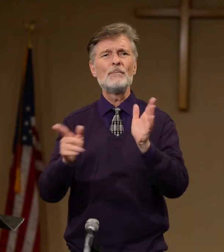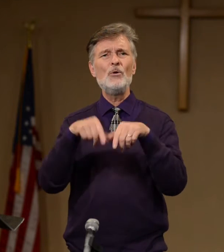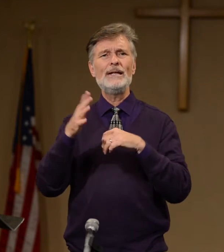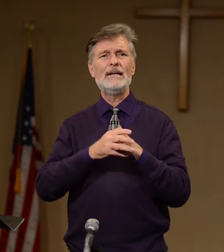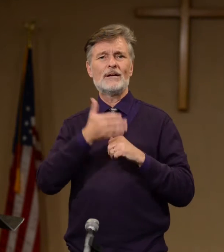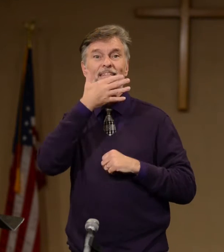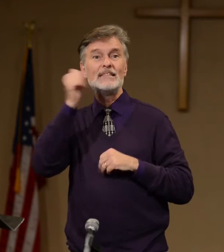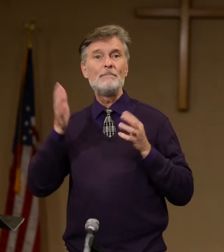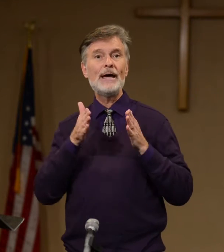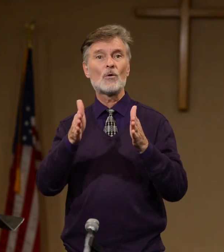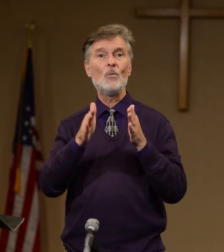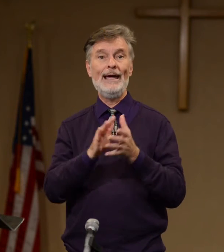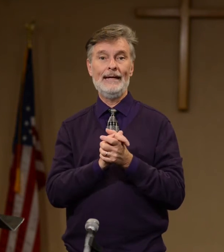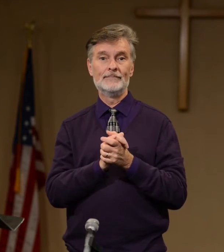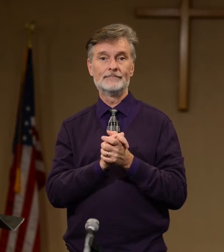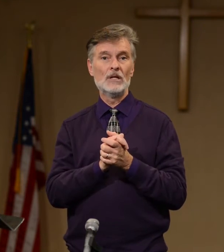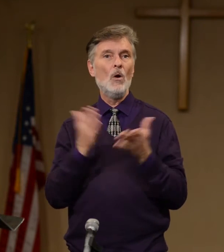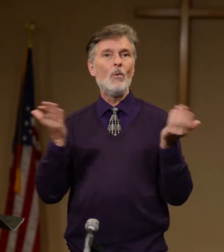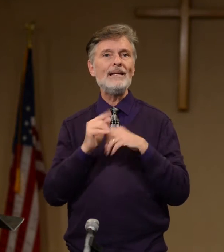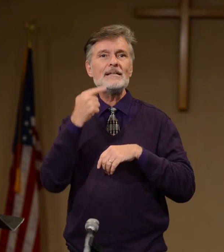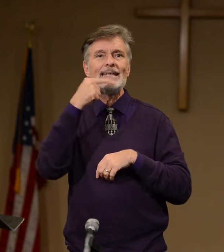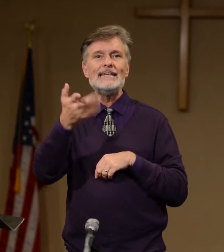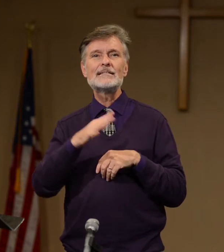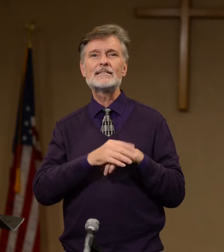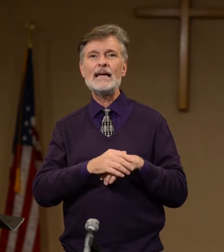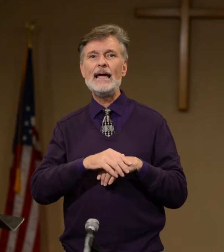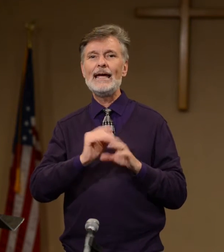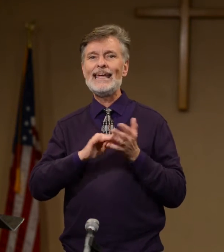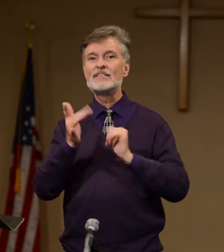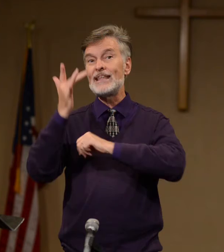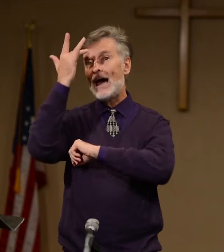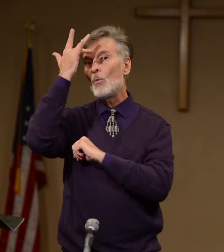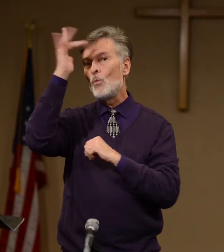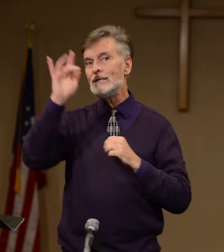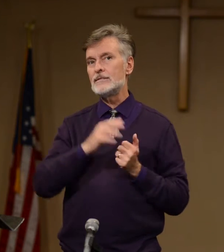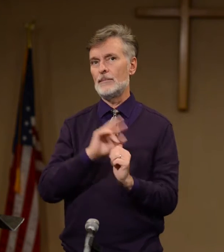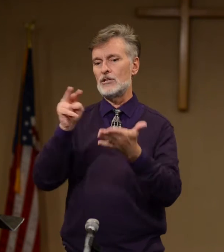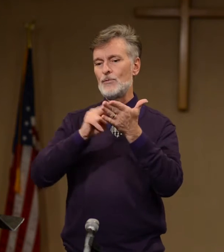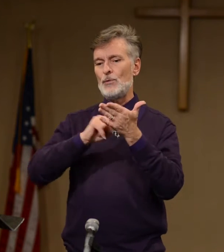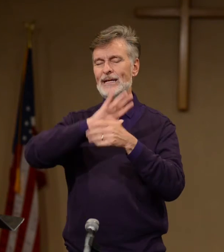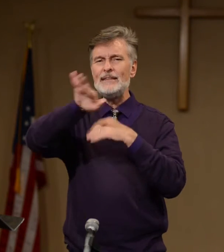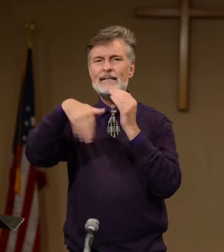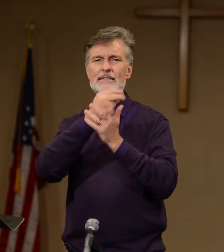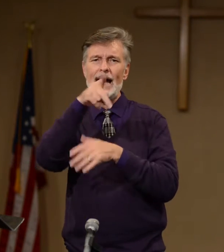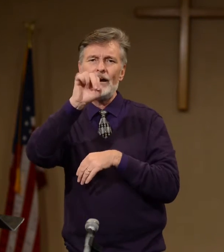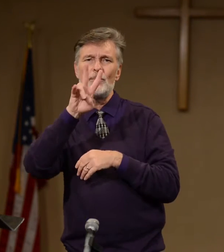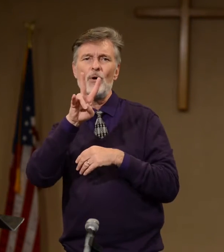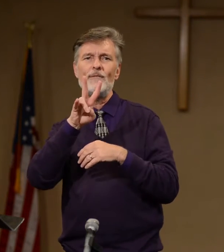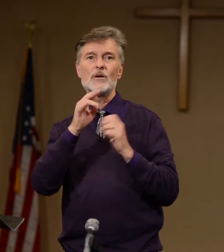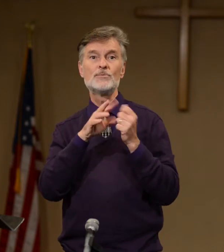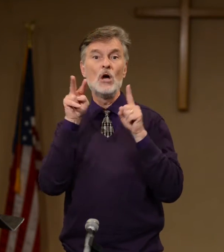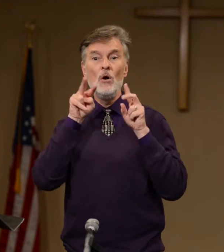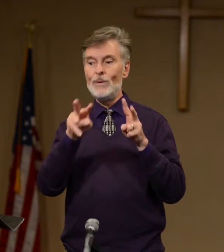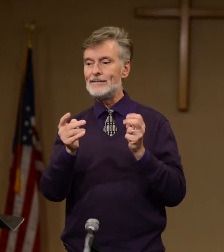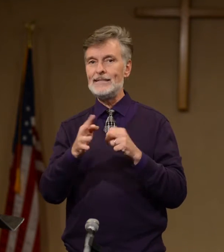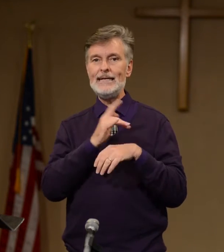promoting here is the better way? What is it he is saying is that wisdom? Because if we read the entire Proverbs, we see he